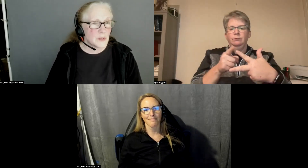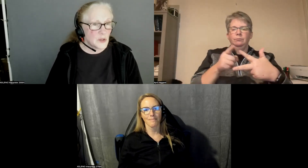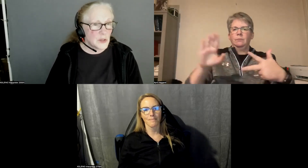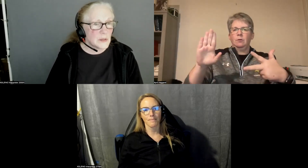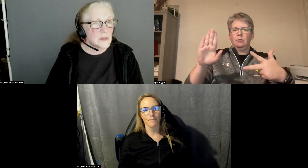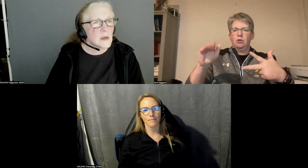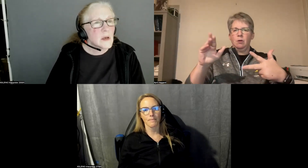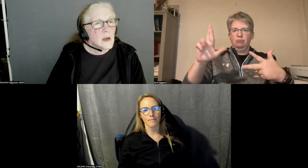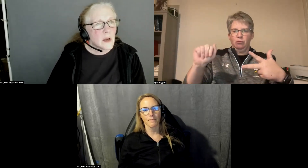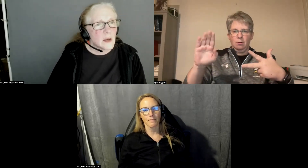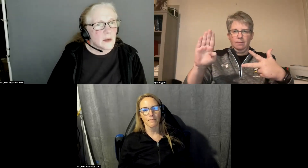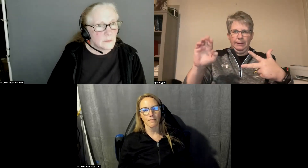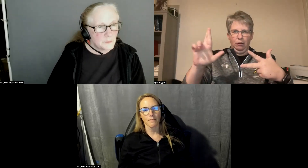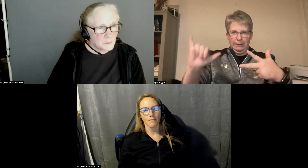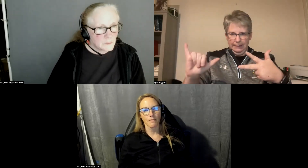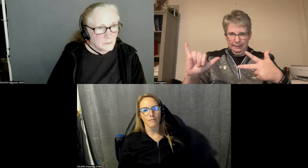three positions,